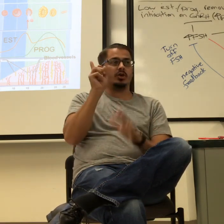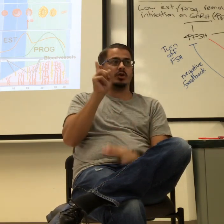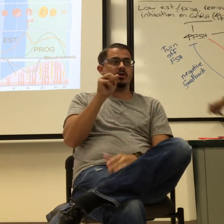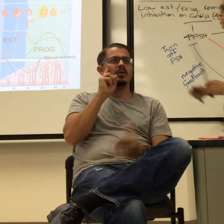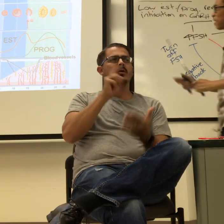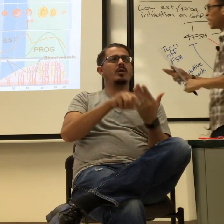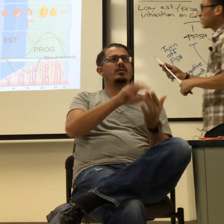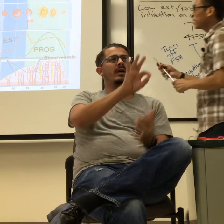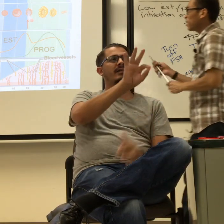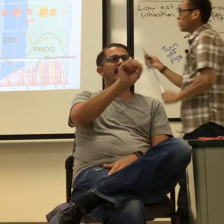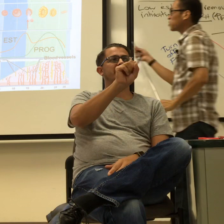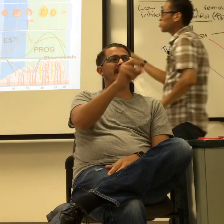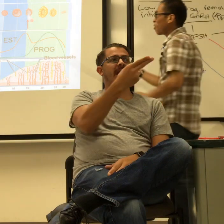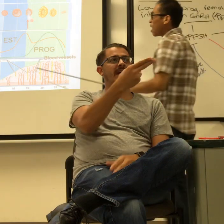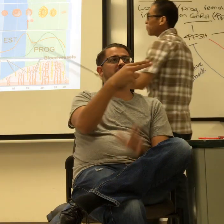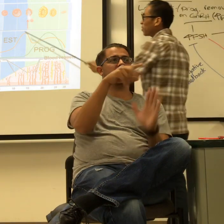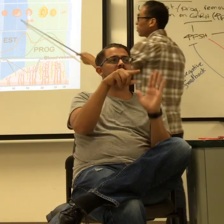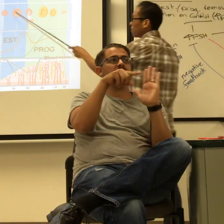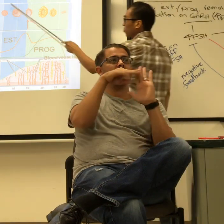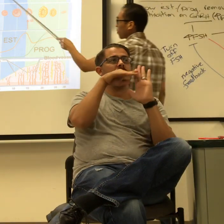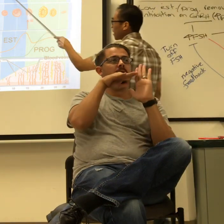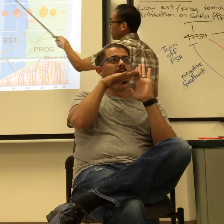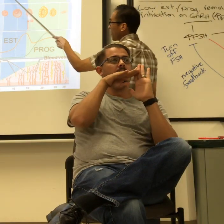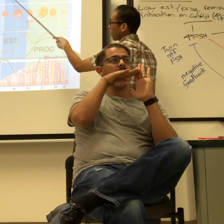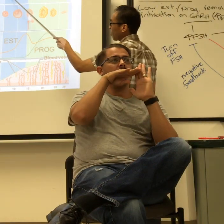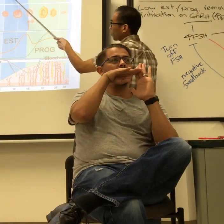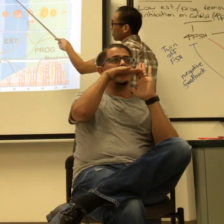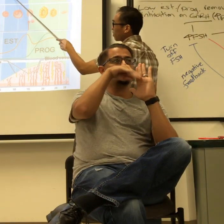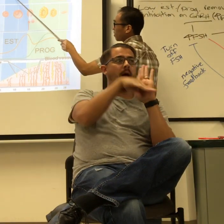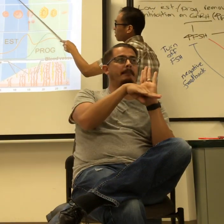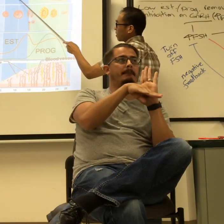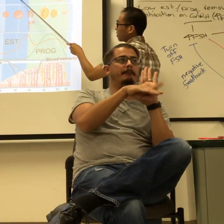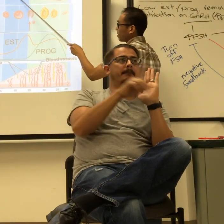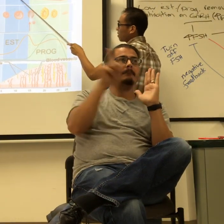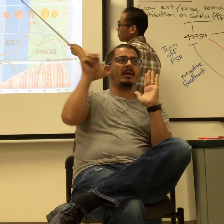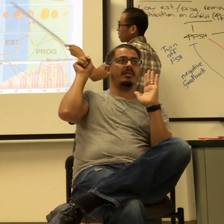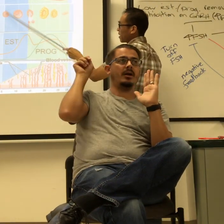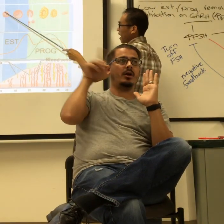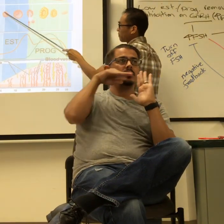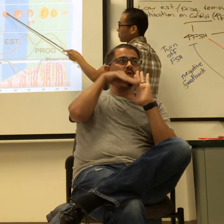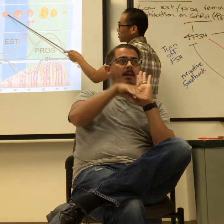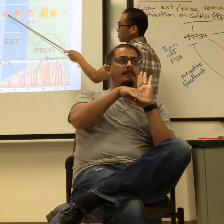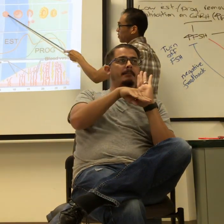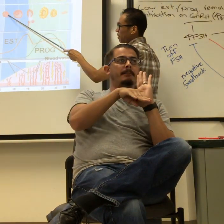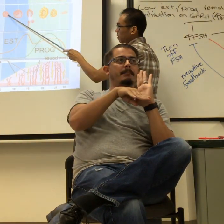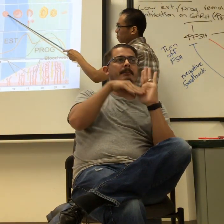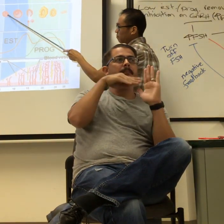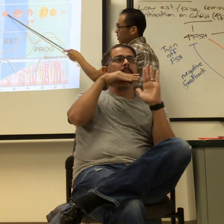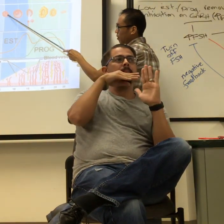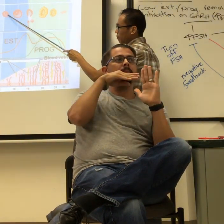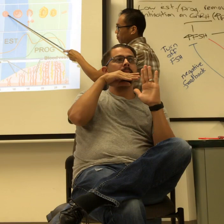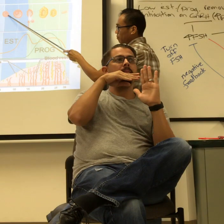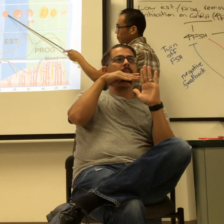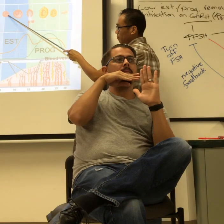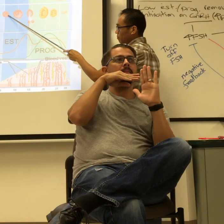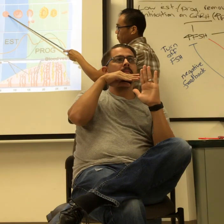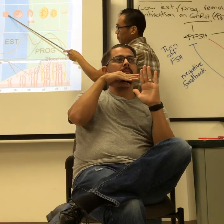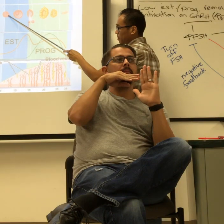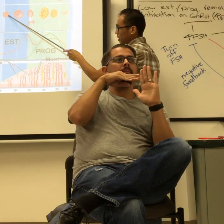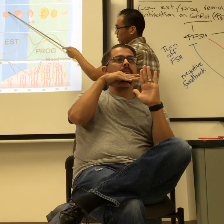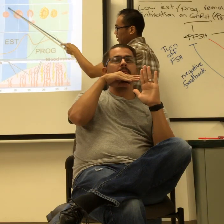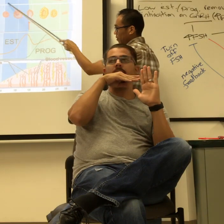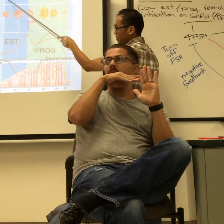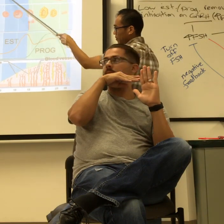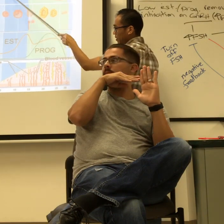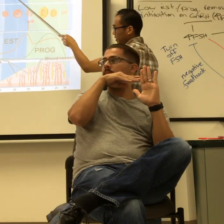at the FSH line. There's a drop right there, right after they show the